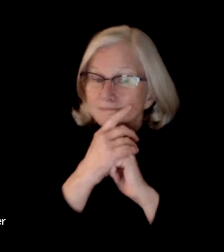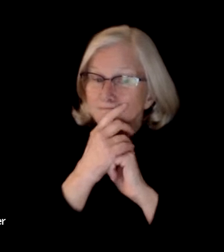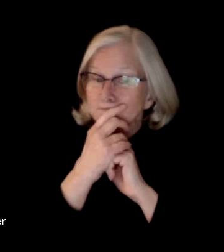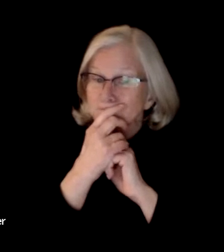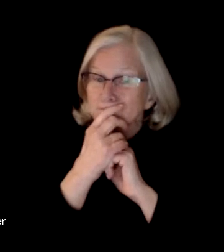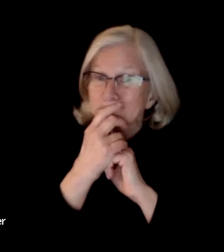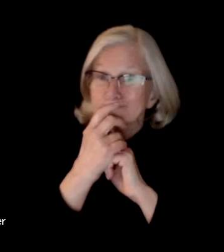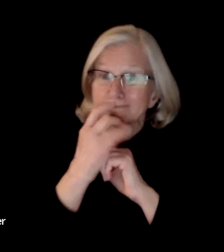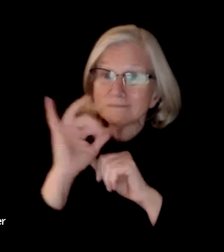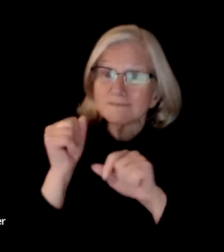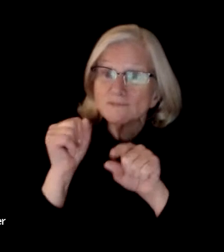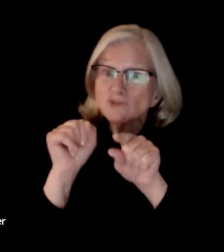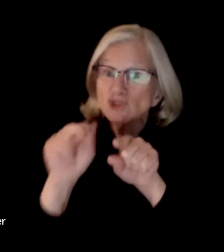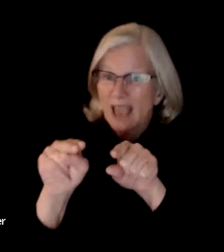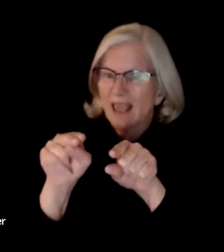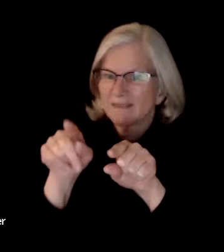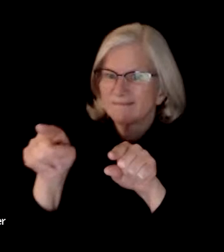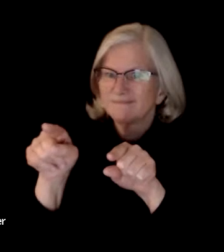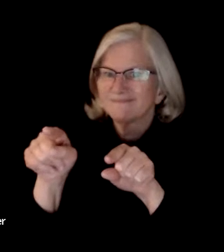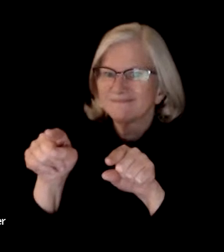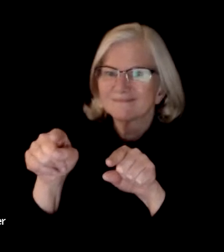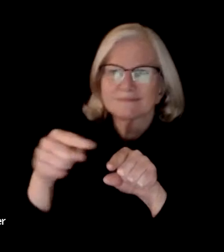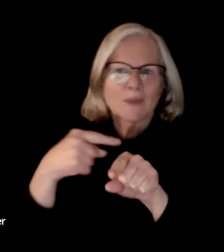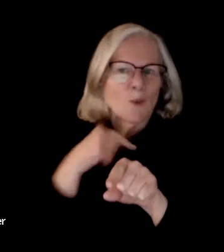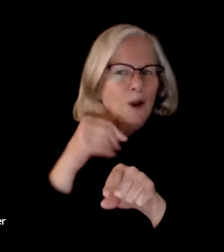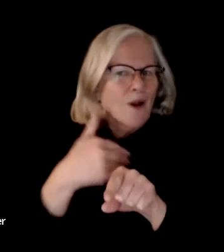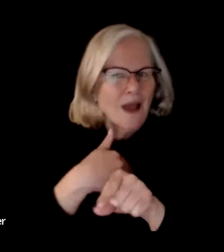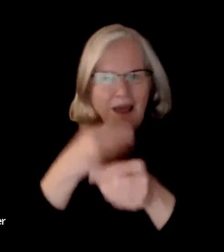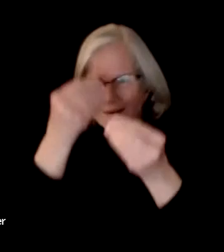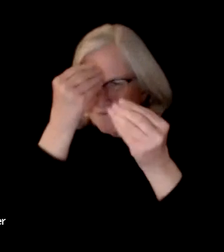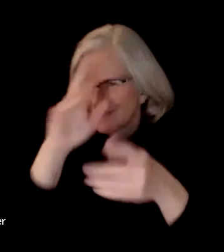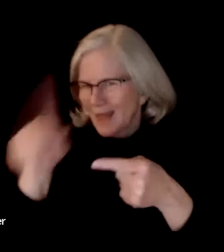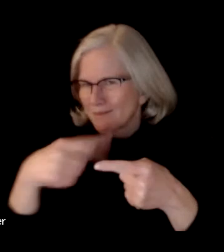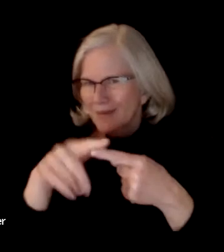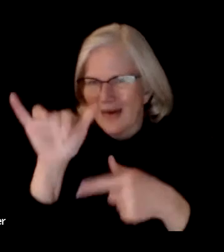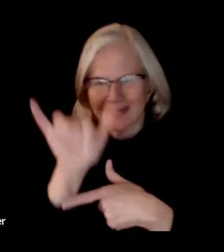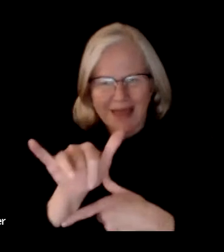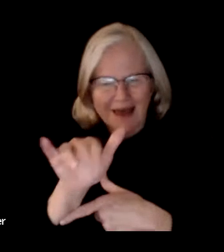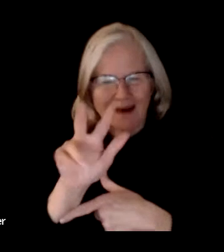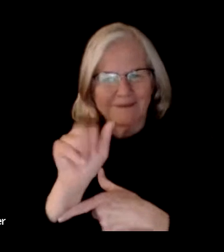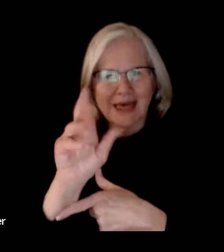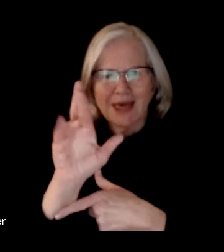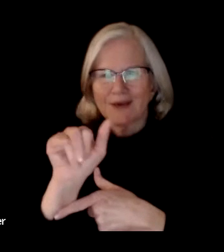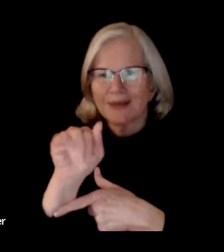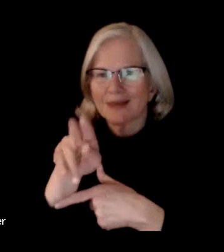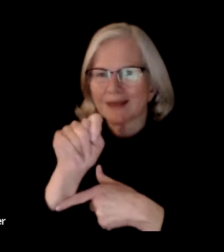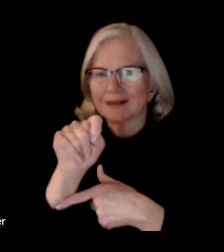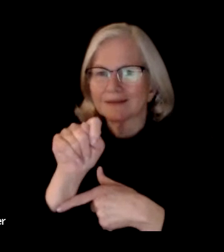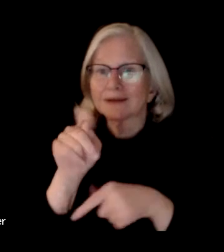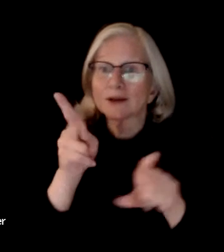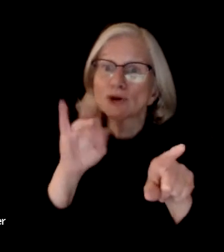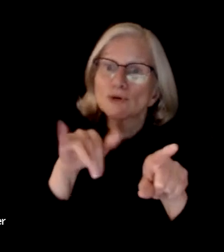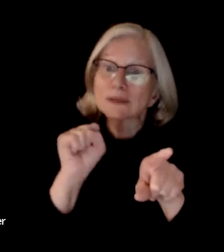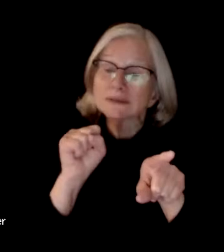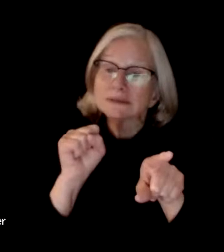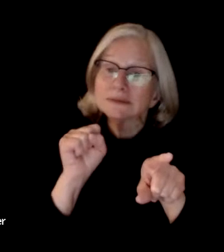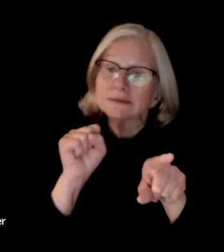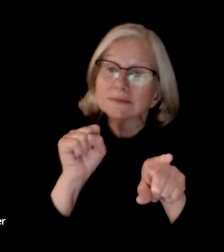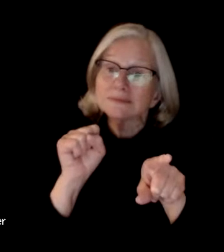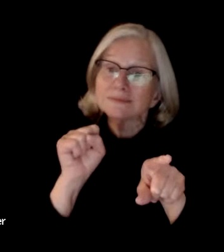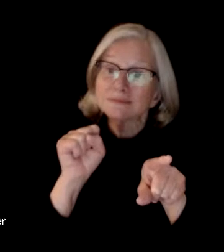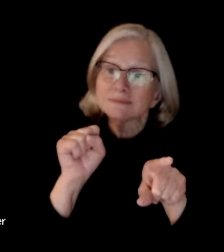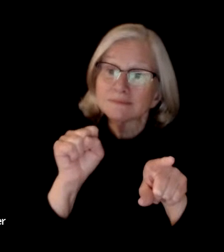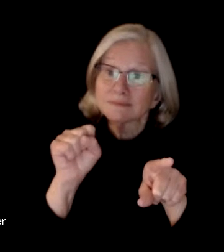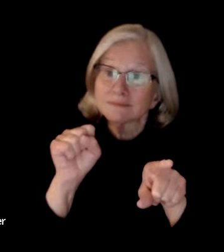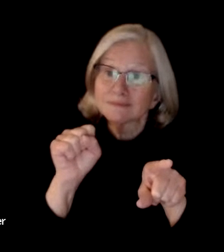have information about this particular variant in kids unless Sarah has some specific information that I'm